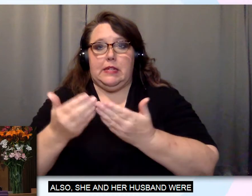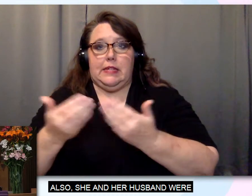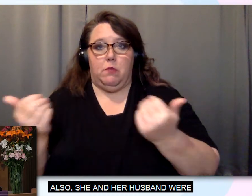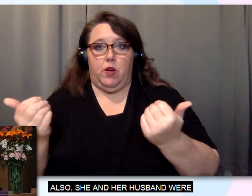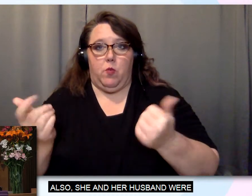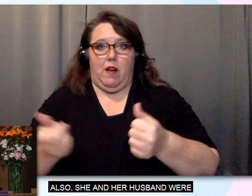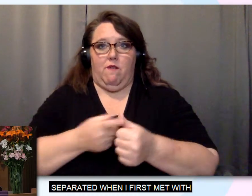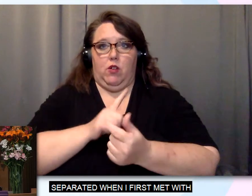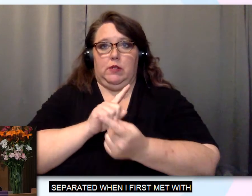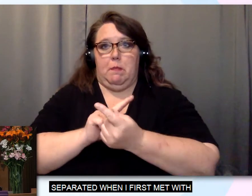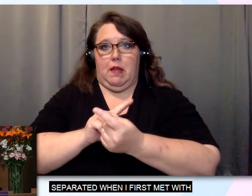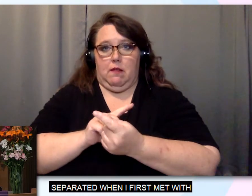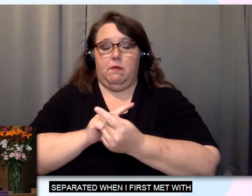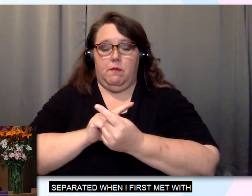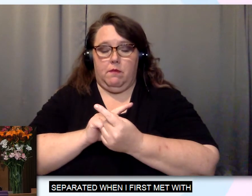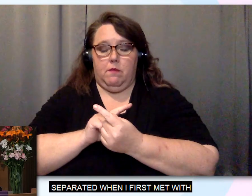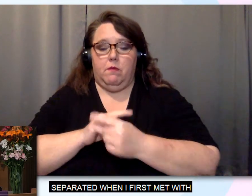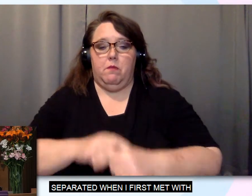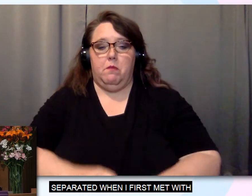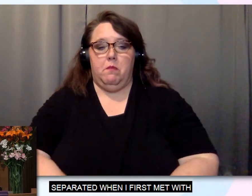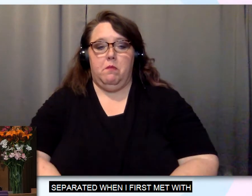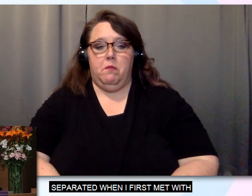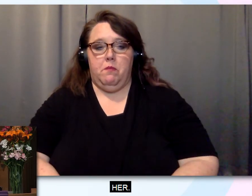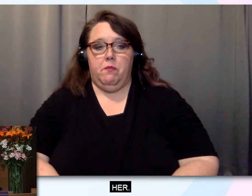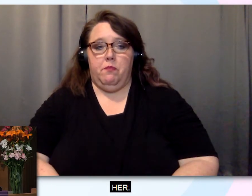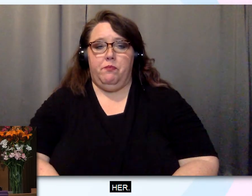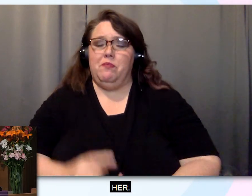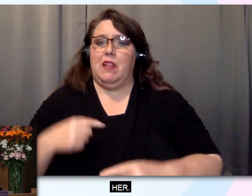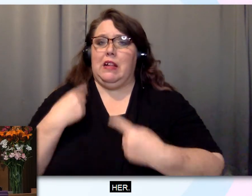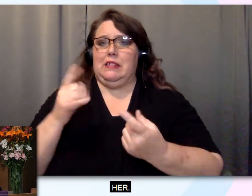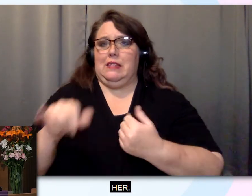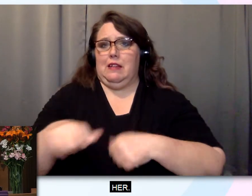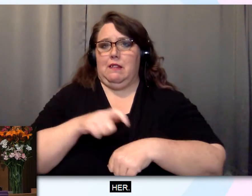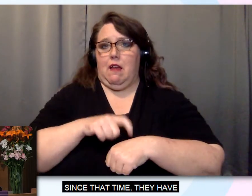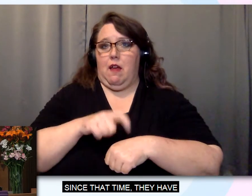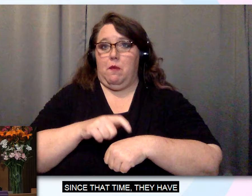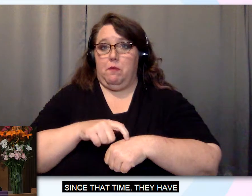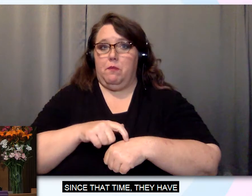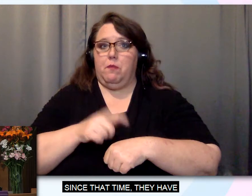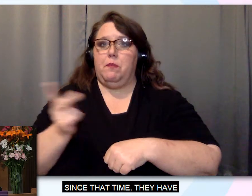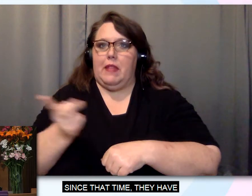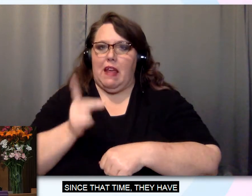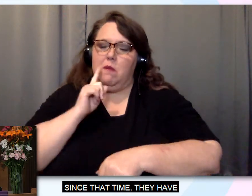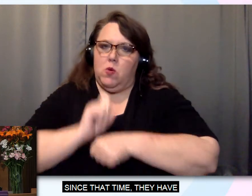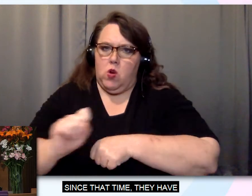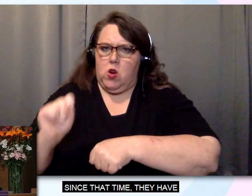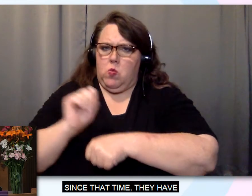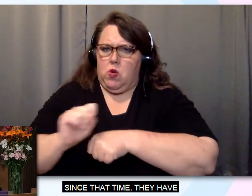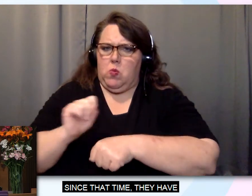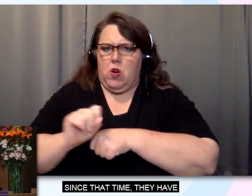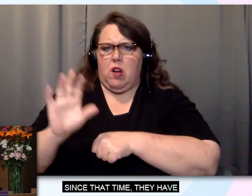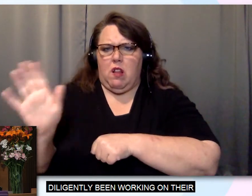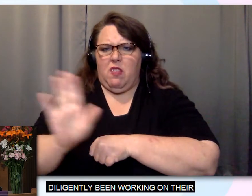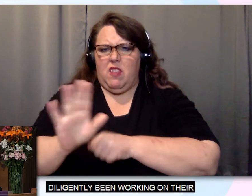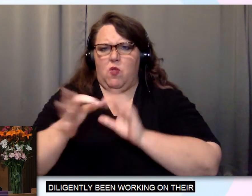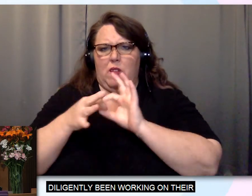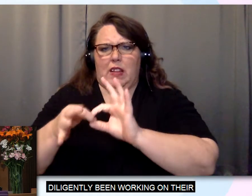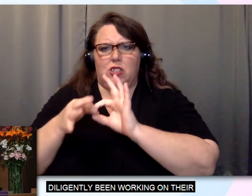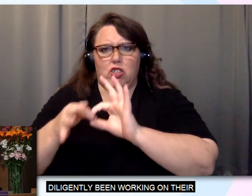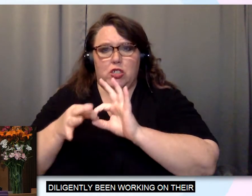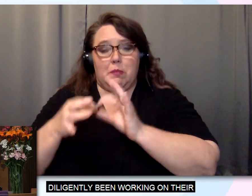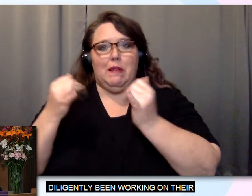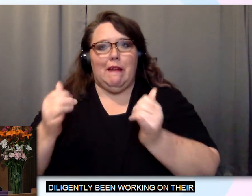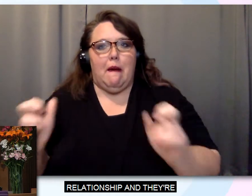were separated when I first met with her. And since that time, they have diligently been working on